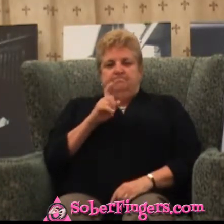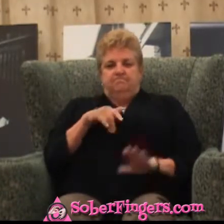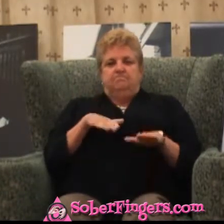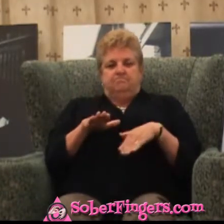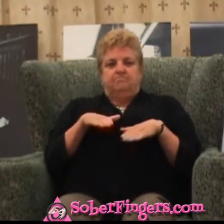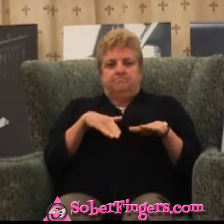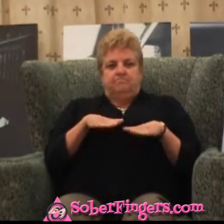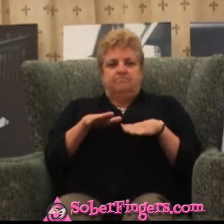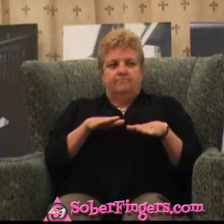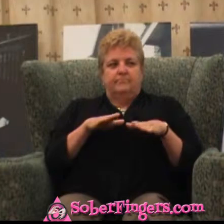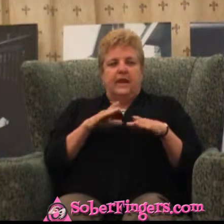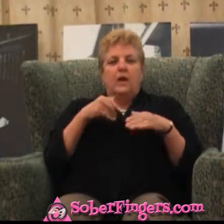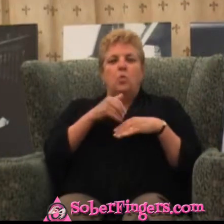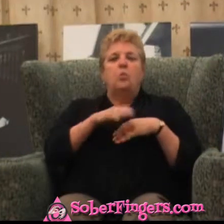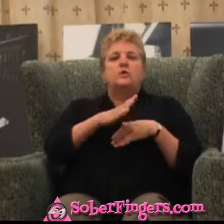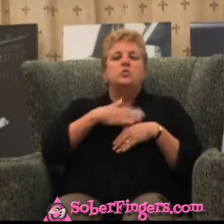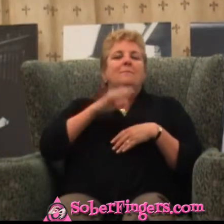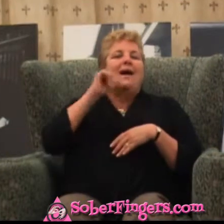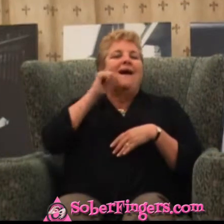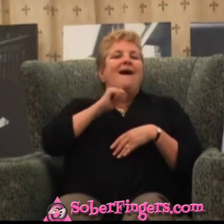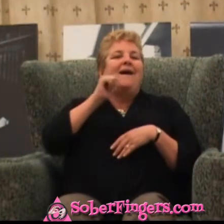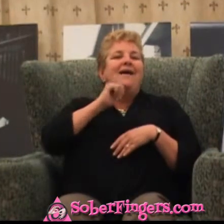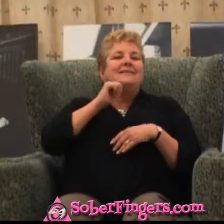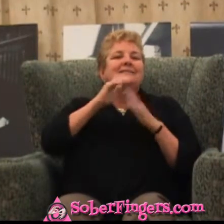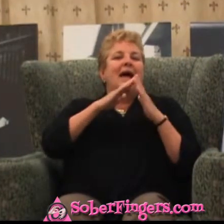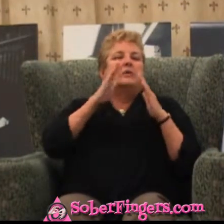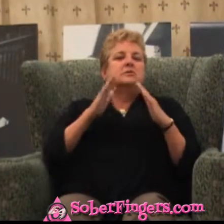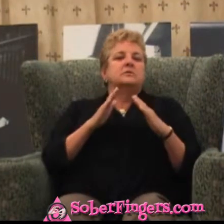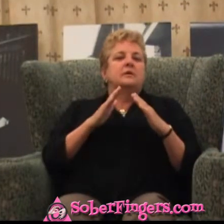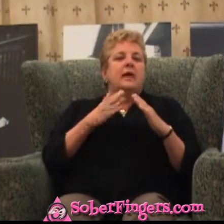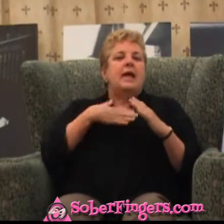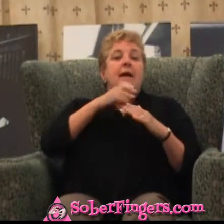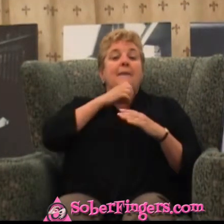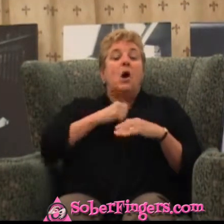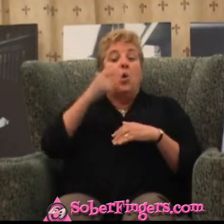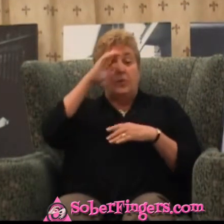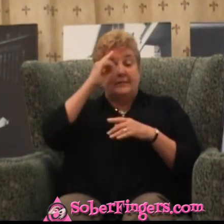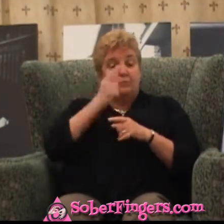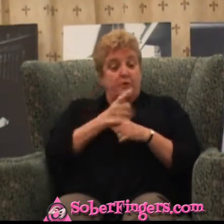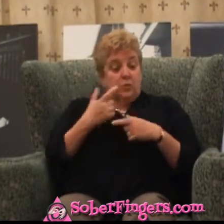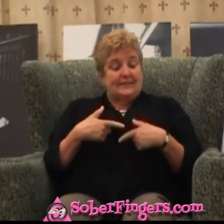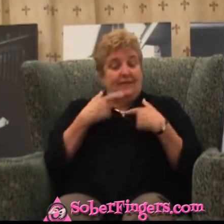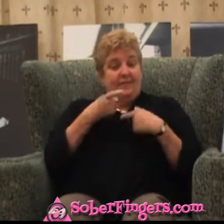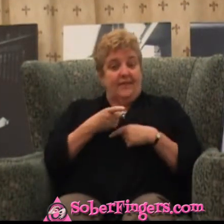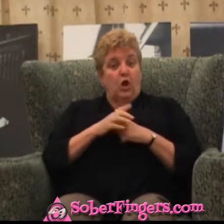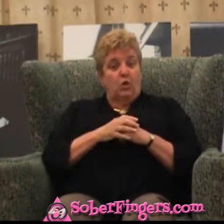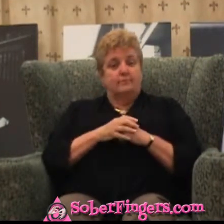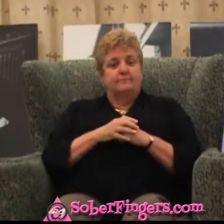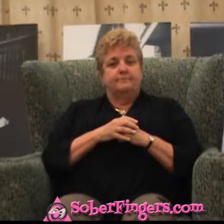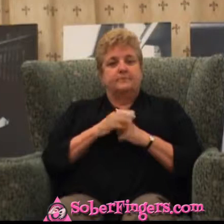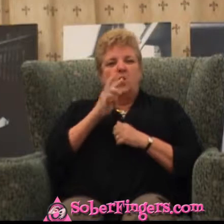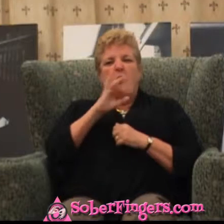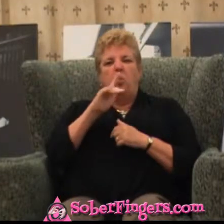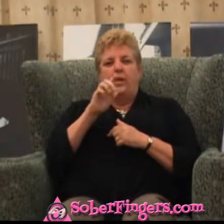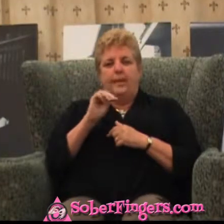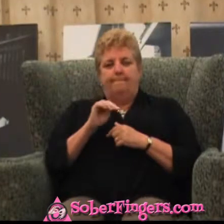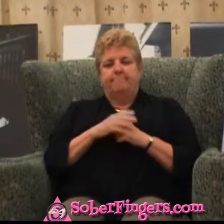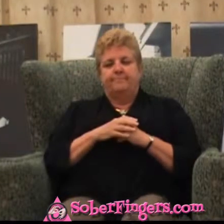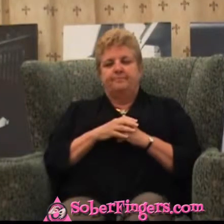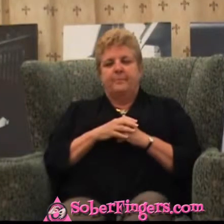aunt's houses. And my oldest brother was staying there with her, my oldest brother, Willie. And the next